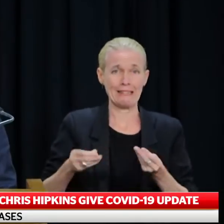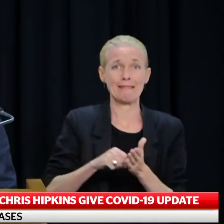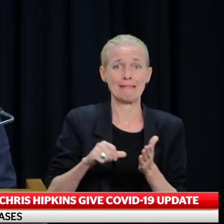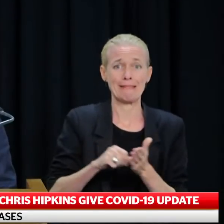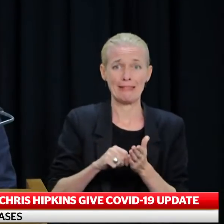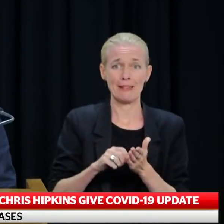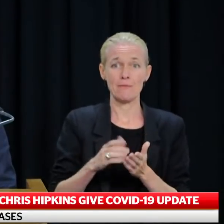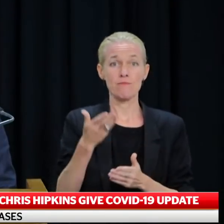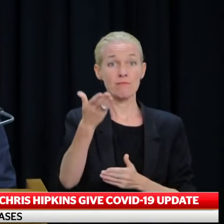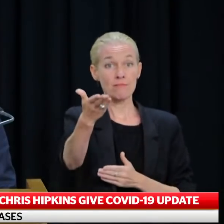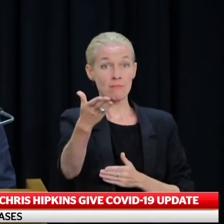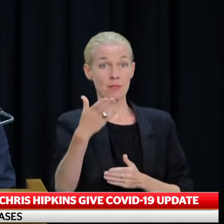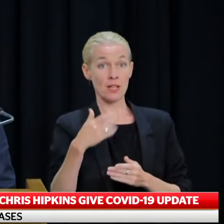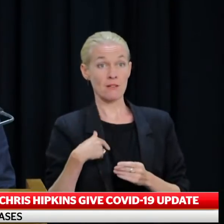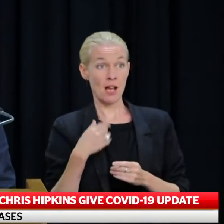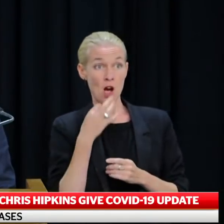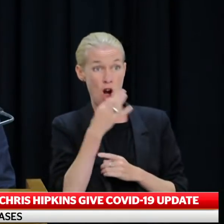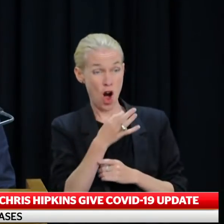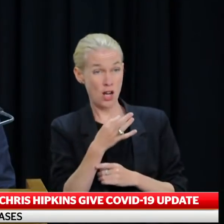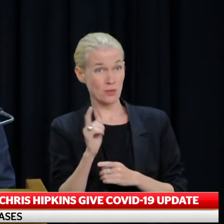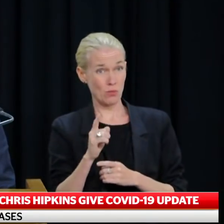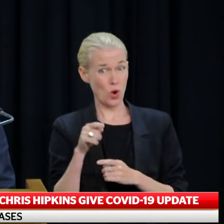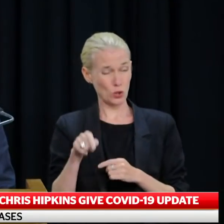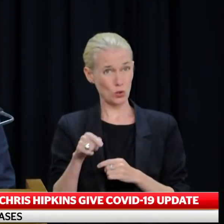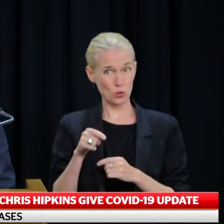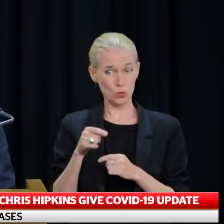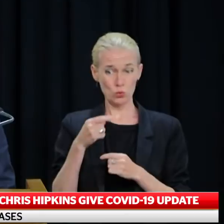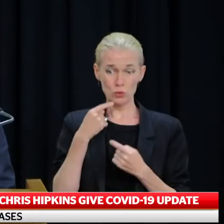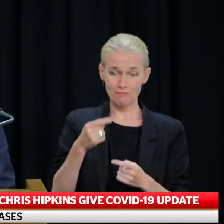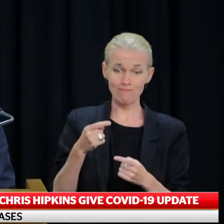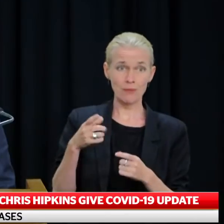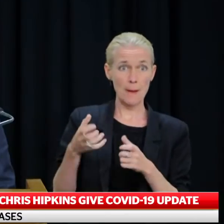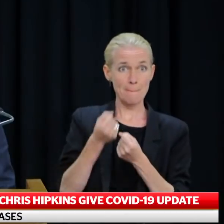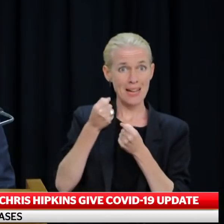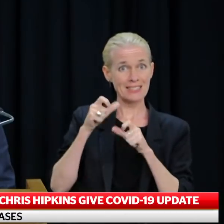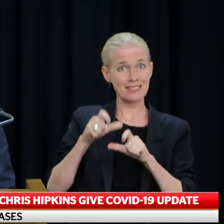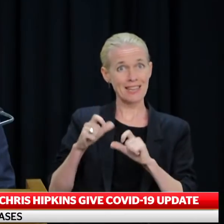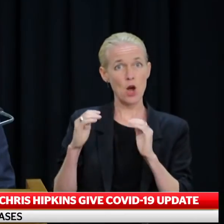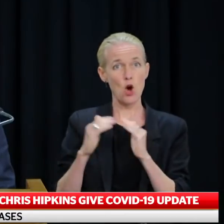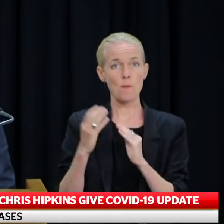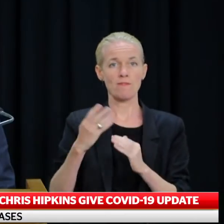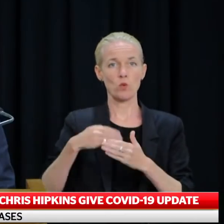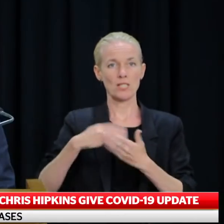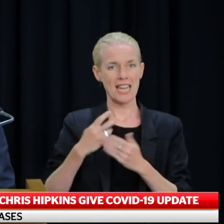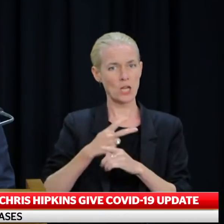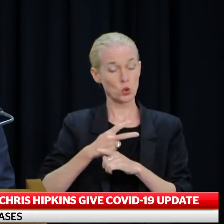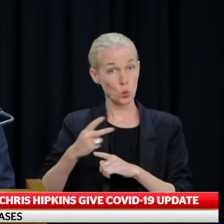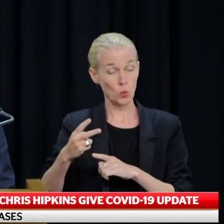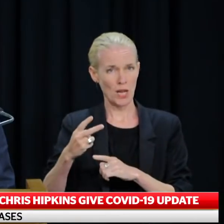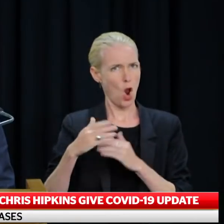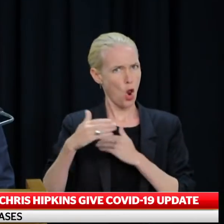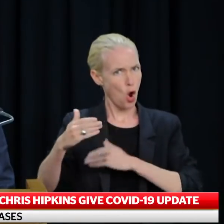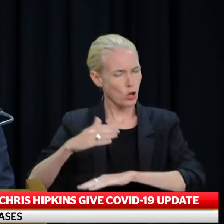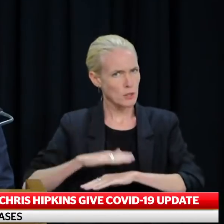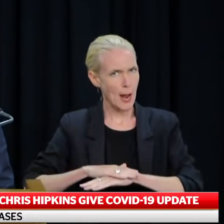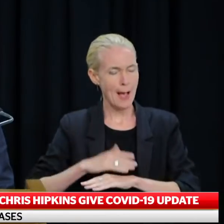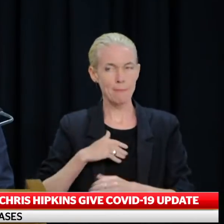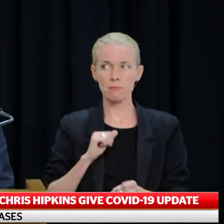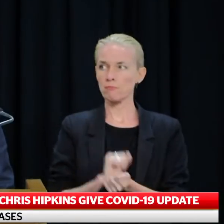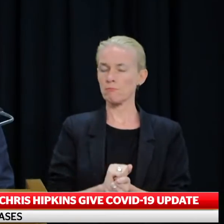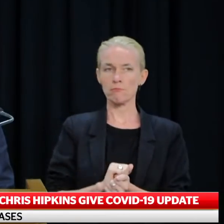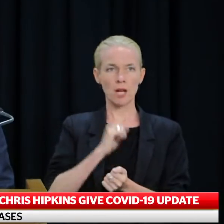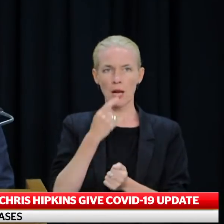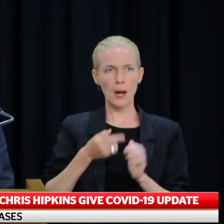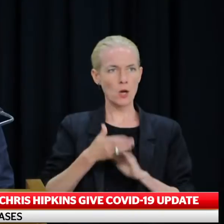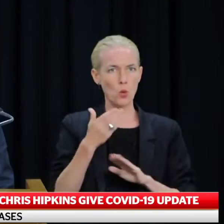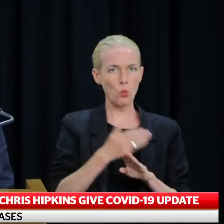2 weeks, which is more than what people are usually required to do in these circumstances, that they will find if they can't go to work, they